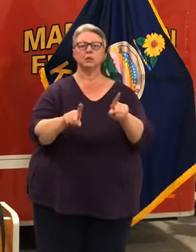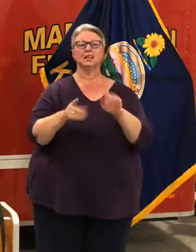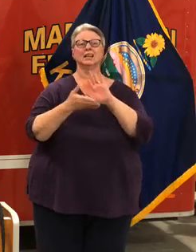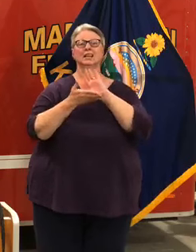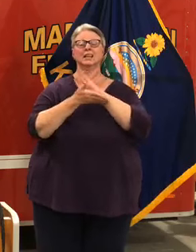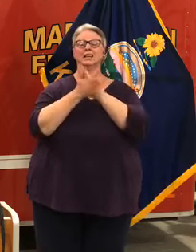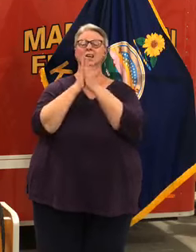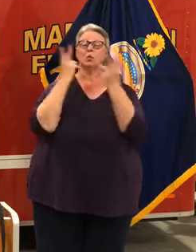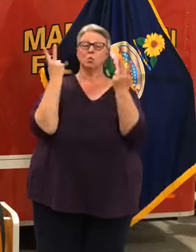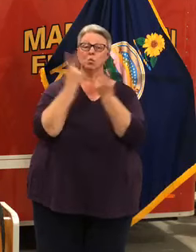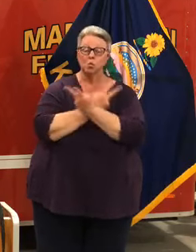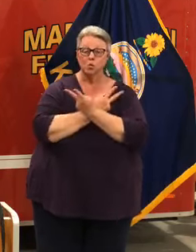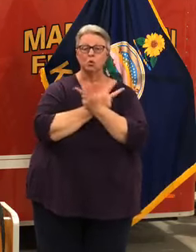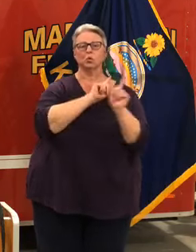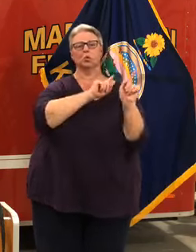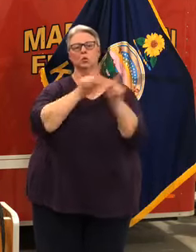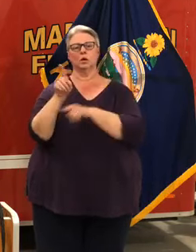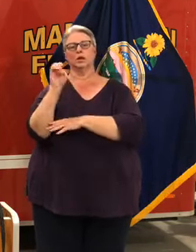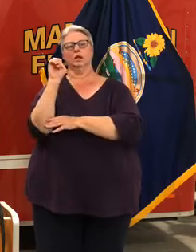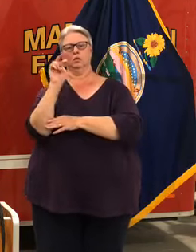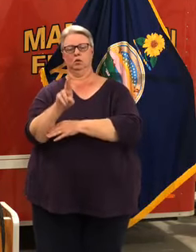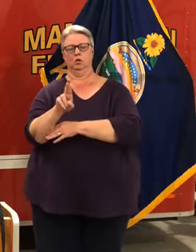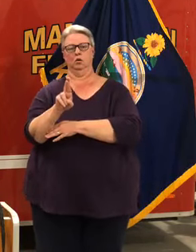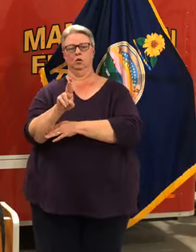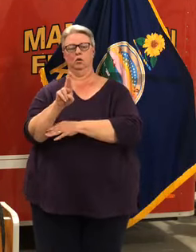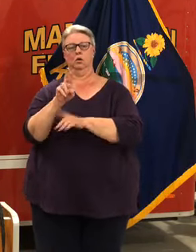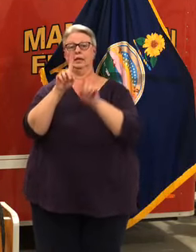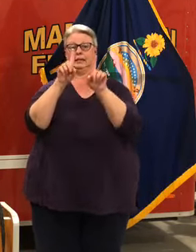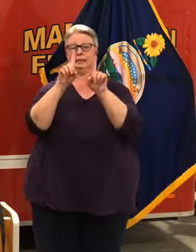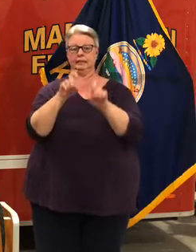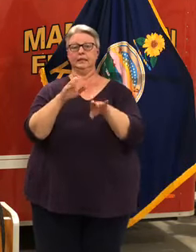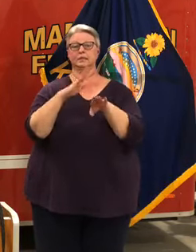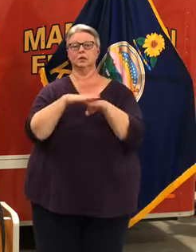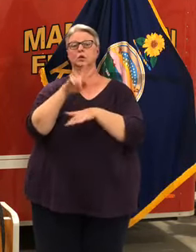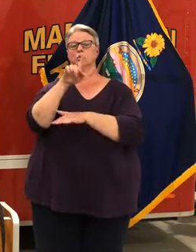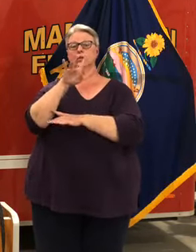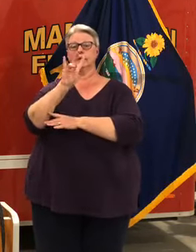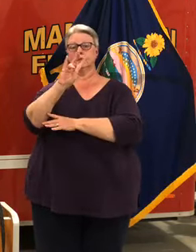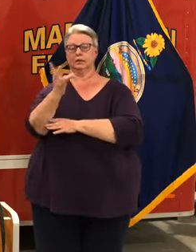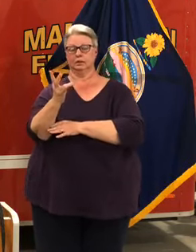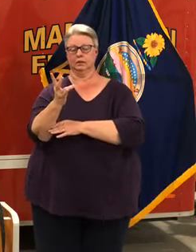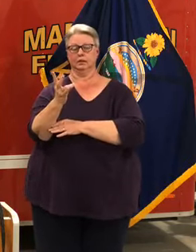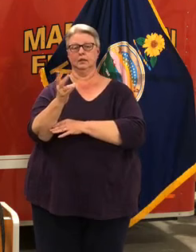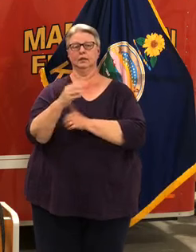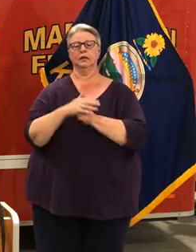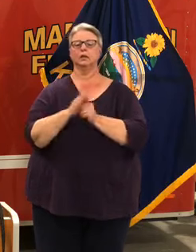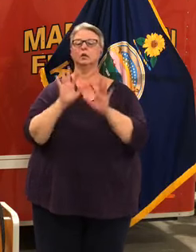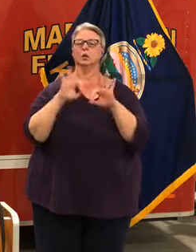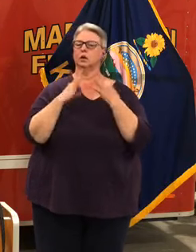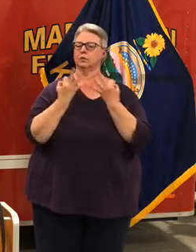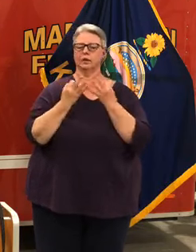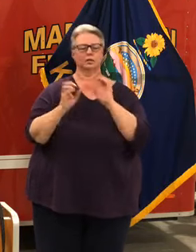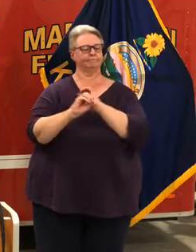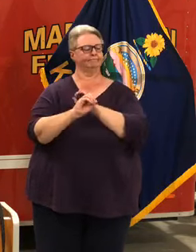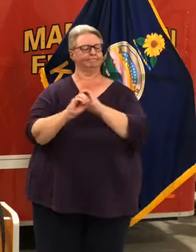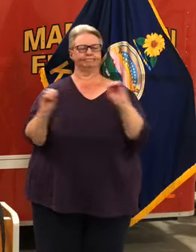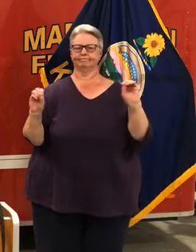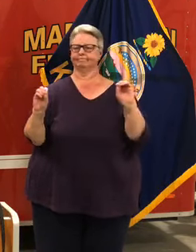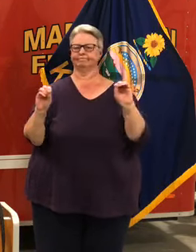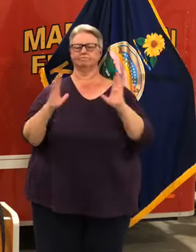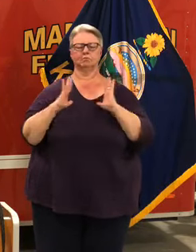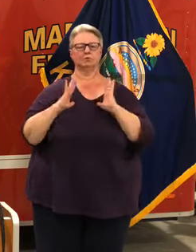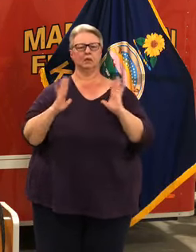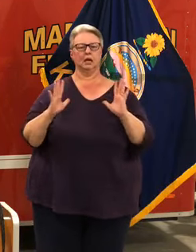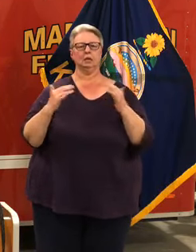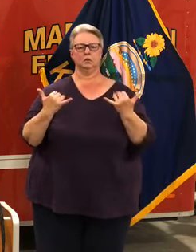made a trip to the ER. He was tested on the 27th. His family is showing no symptoms and